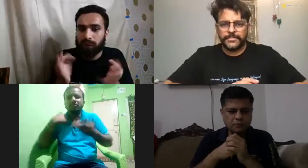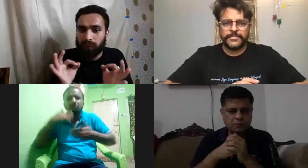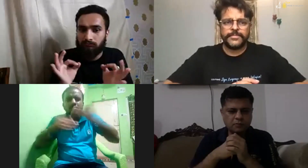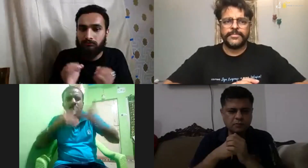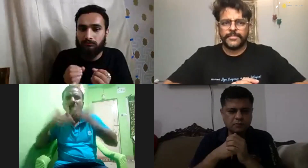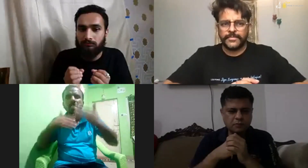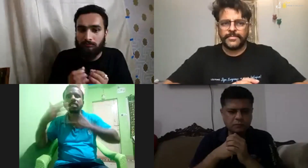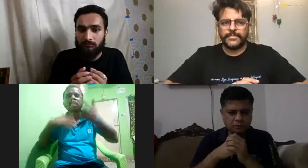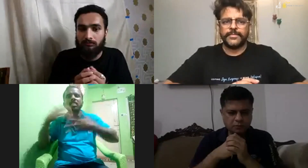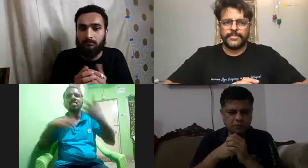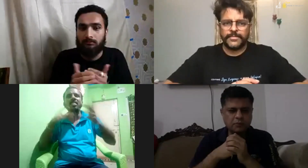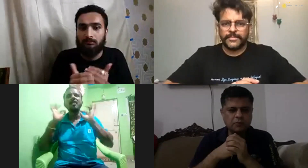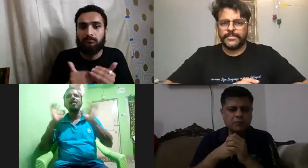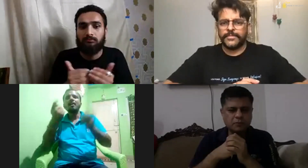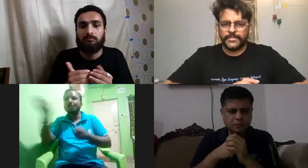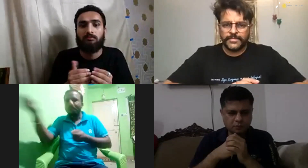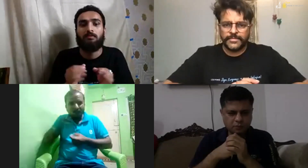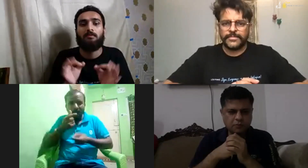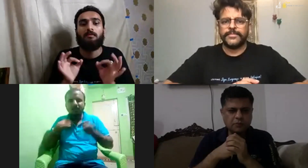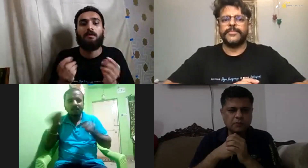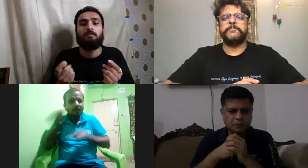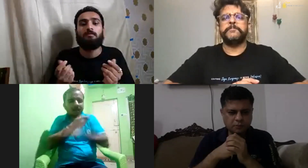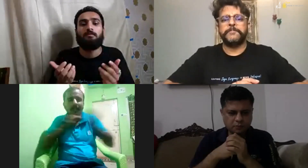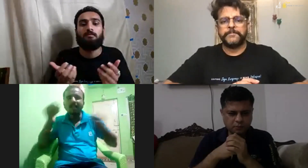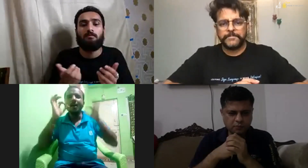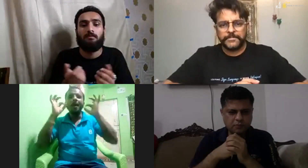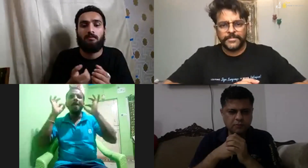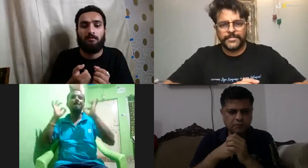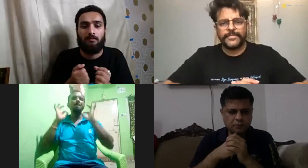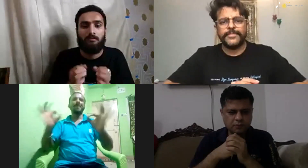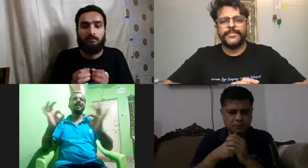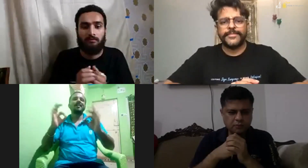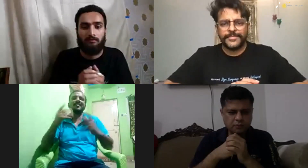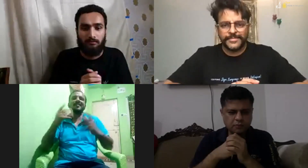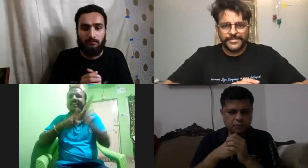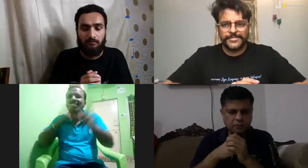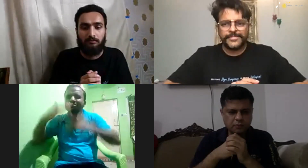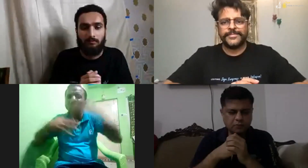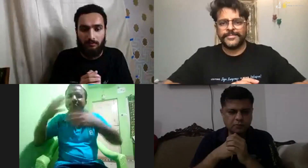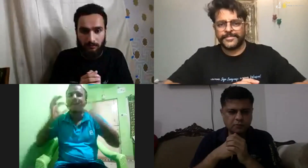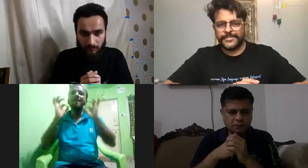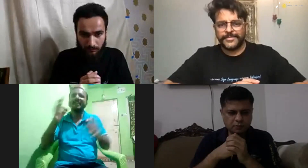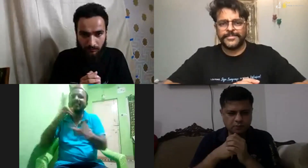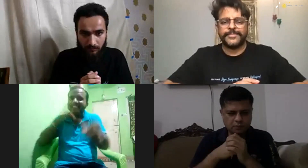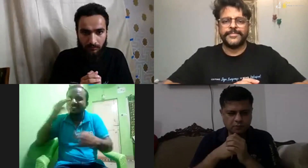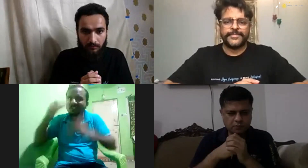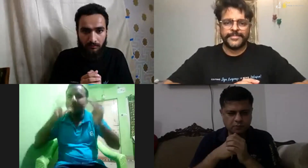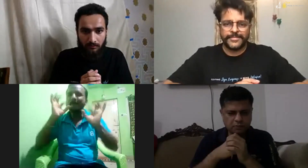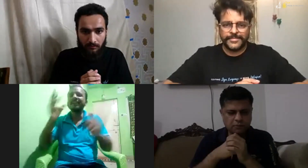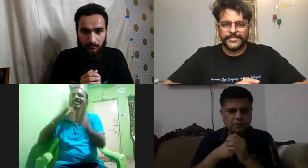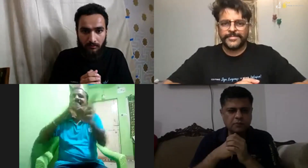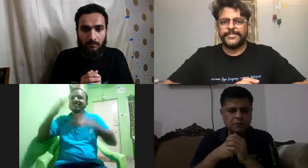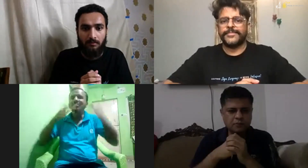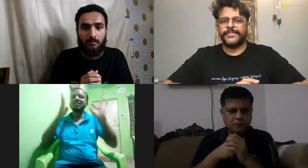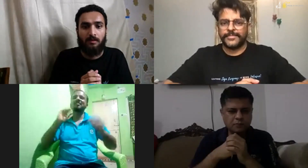can sell idli and these things. And later on, I thought that I've been having a great people who would